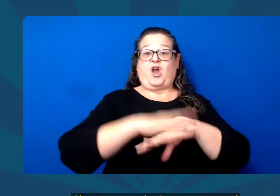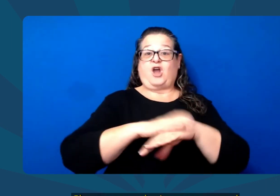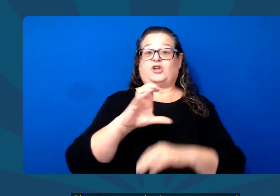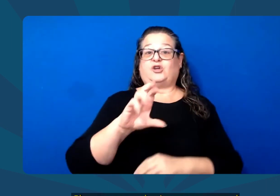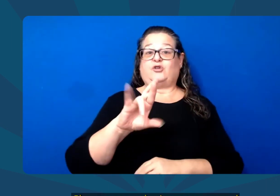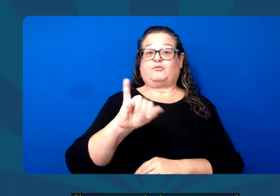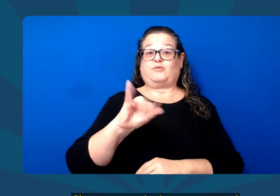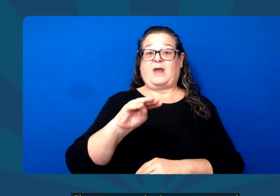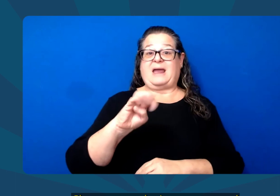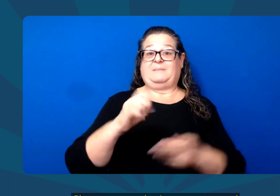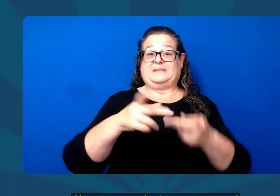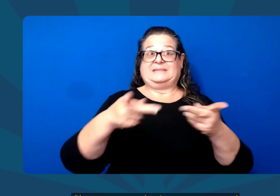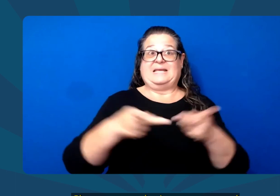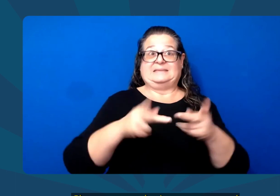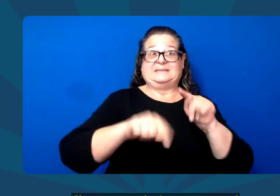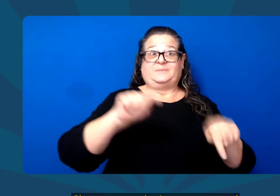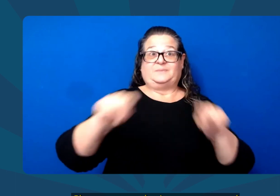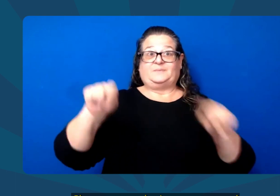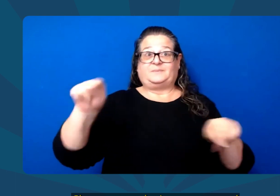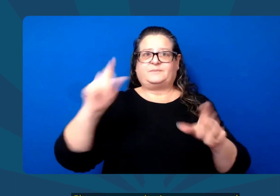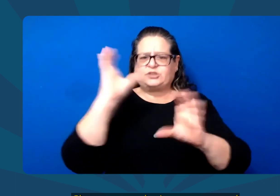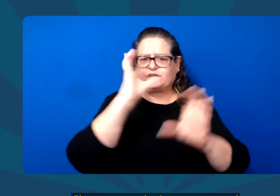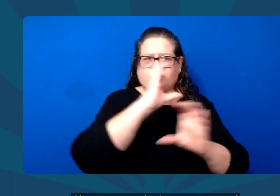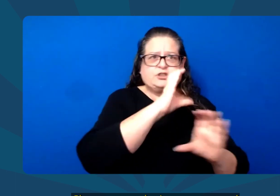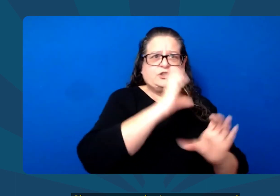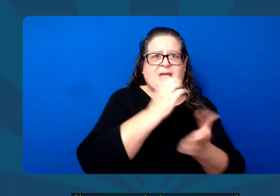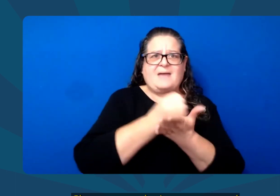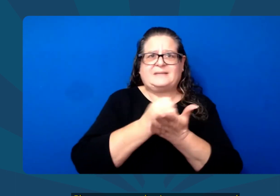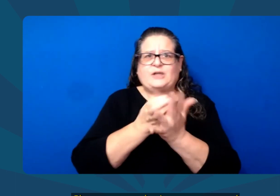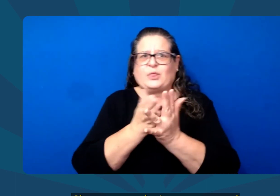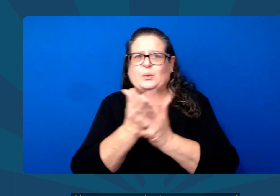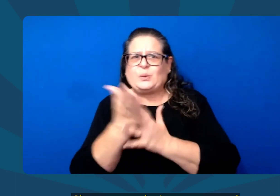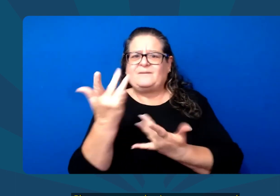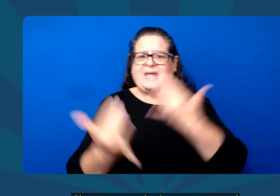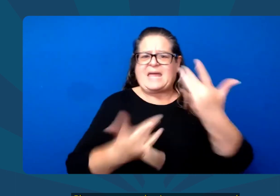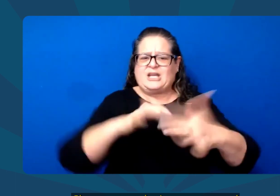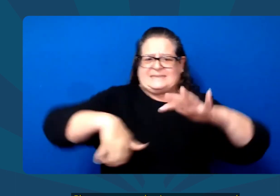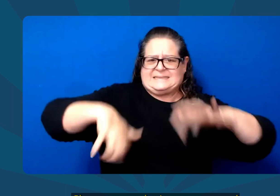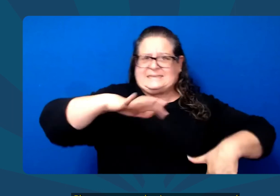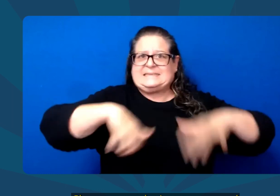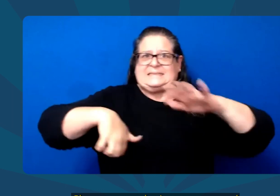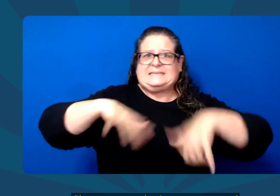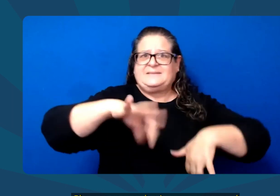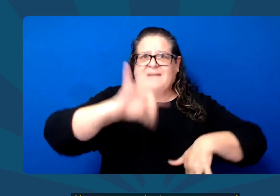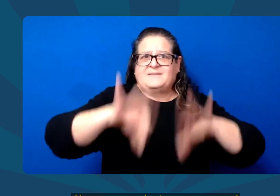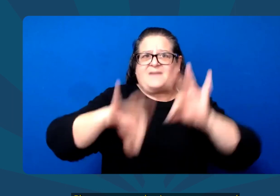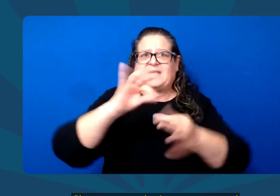She processed crime scenes and sifted through fire debris.